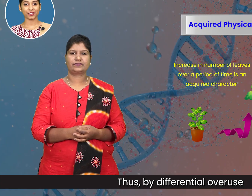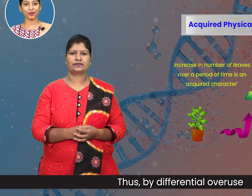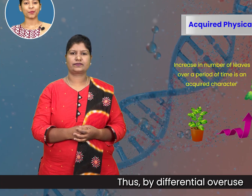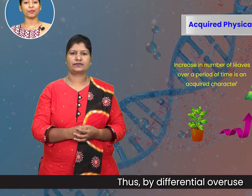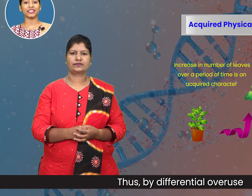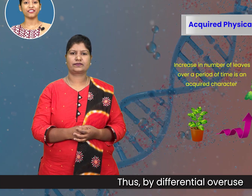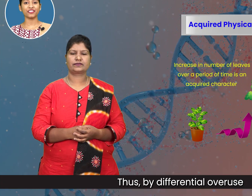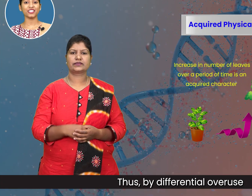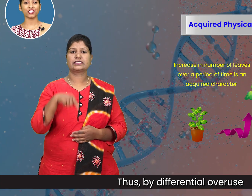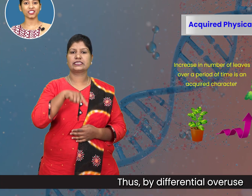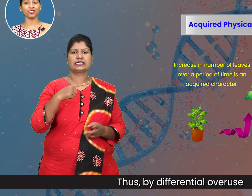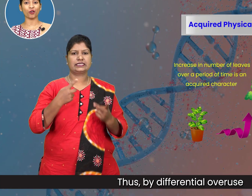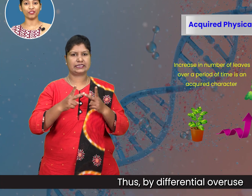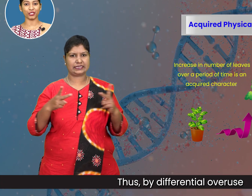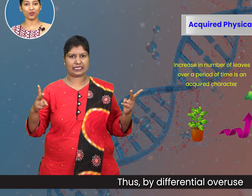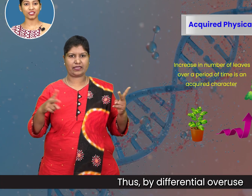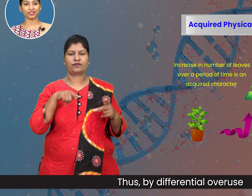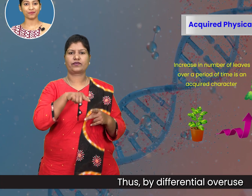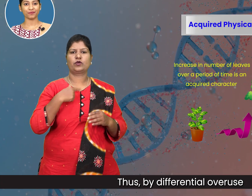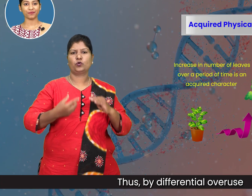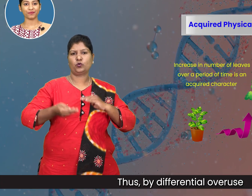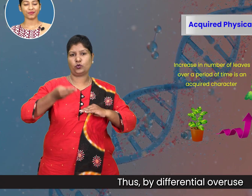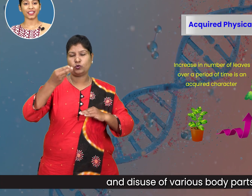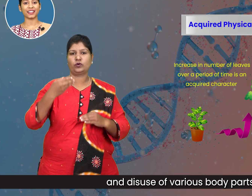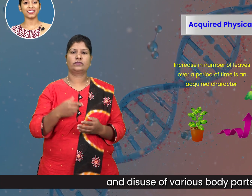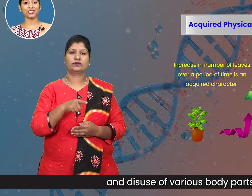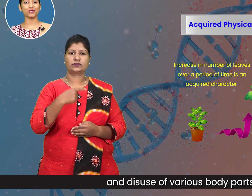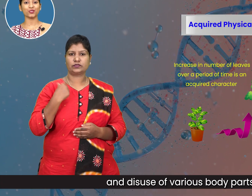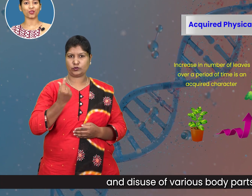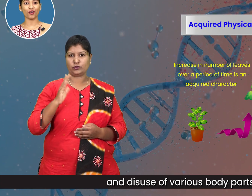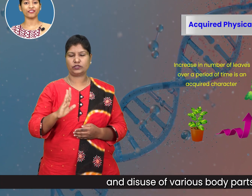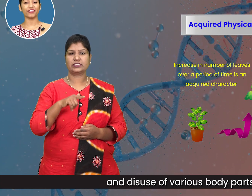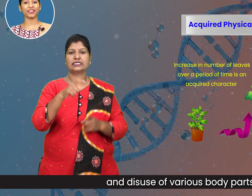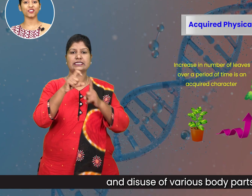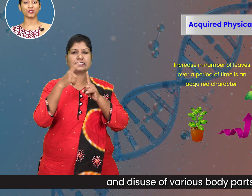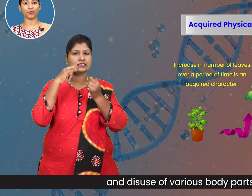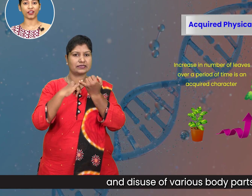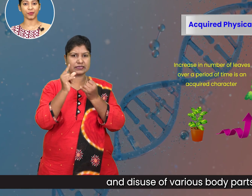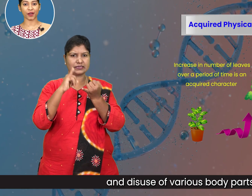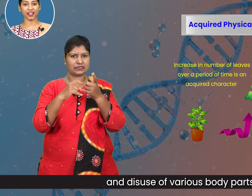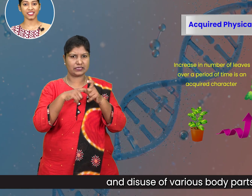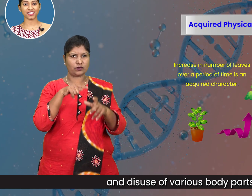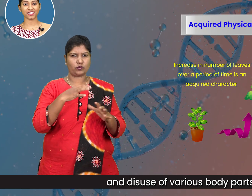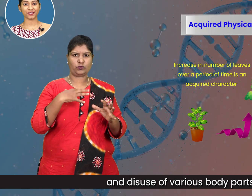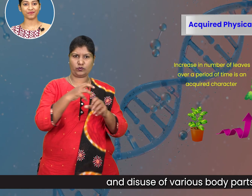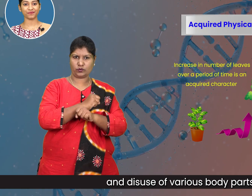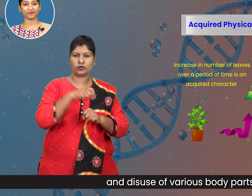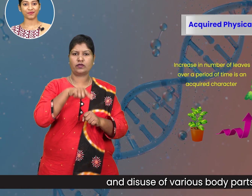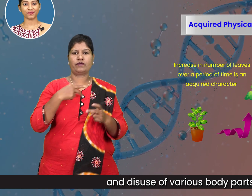Thus, by differential overuse and disuse of various body